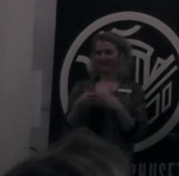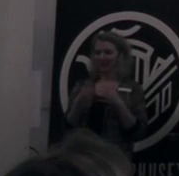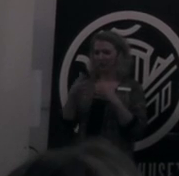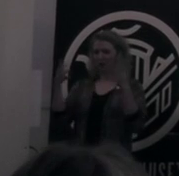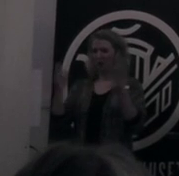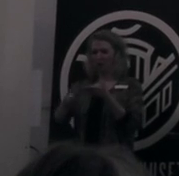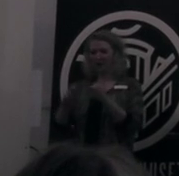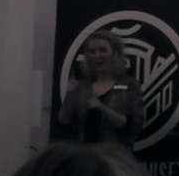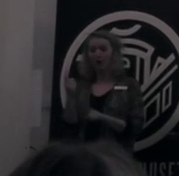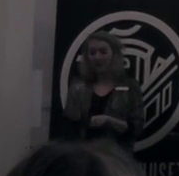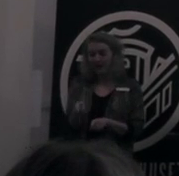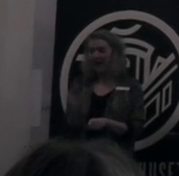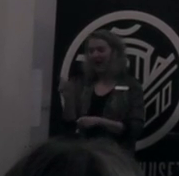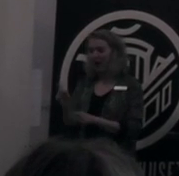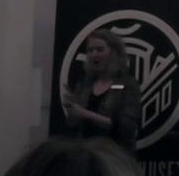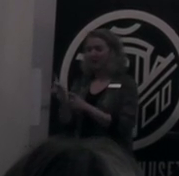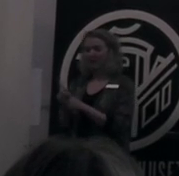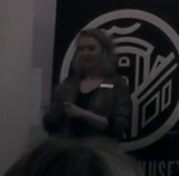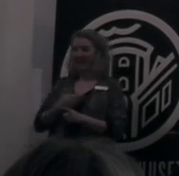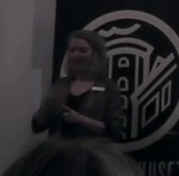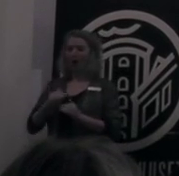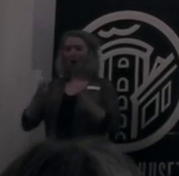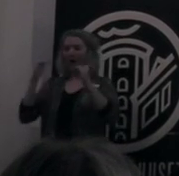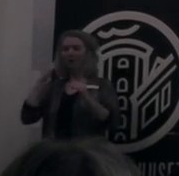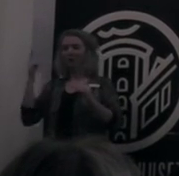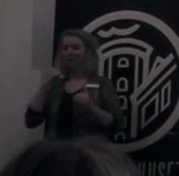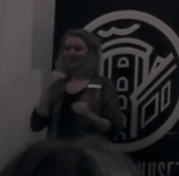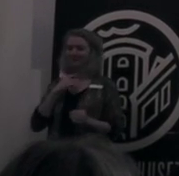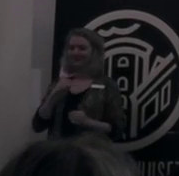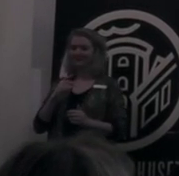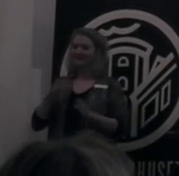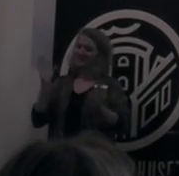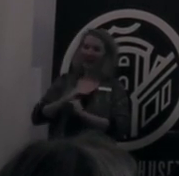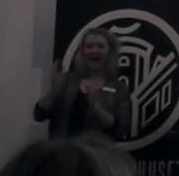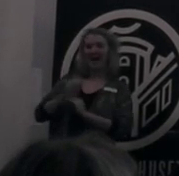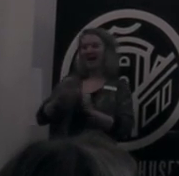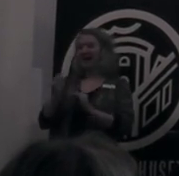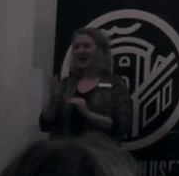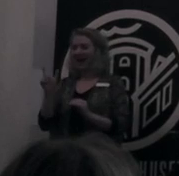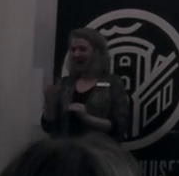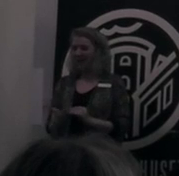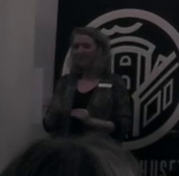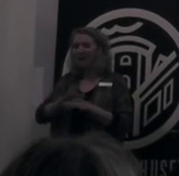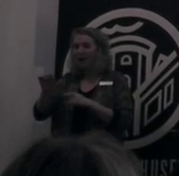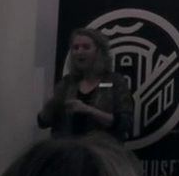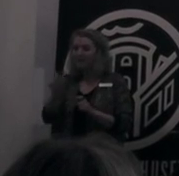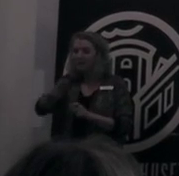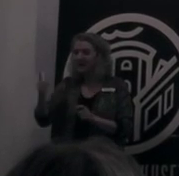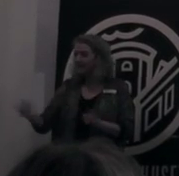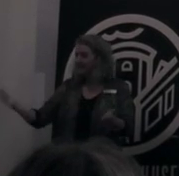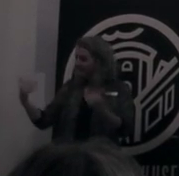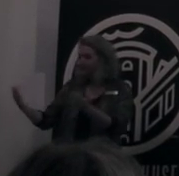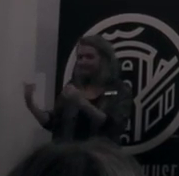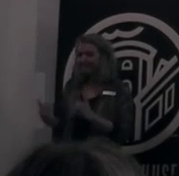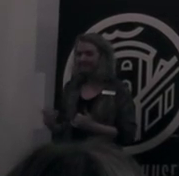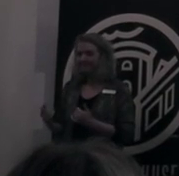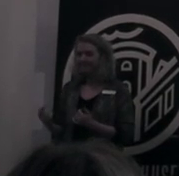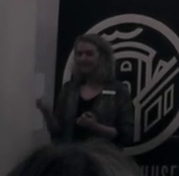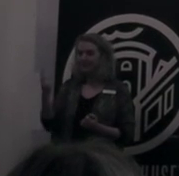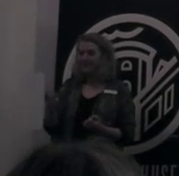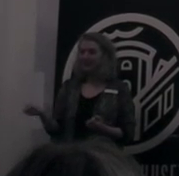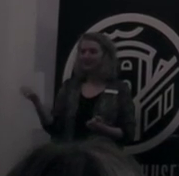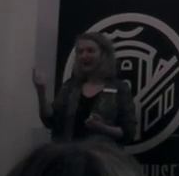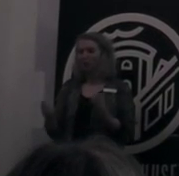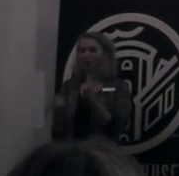office, he was very loud, and he was asking people to come out. And you have to realize that when he started running for public office, he started